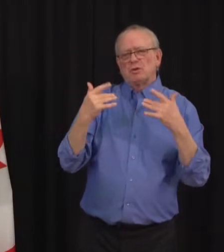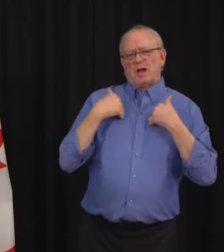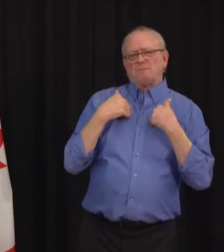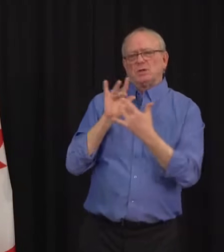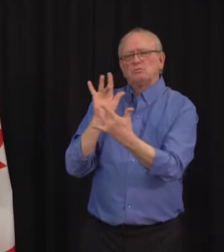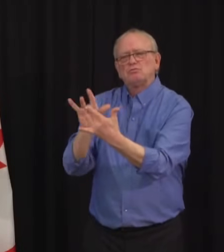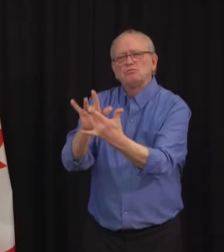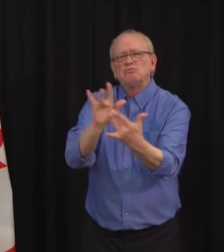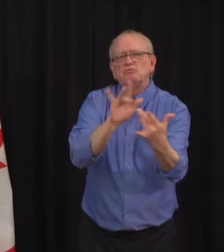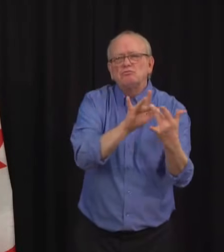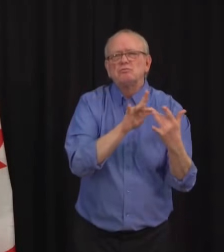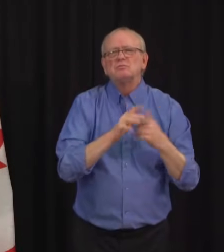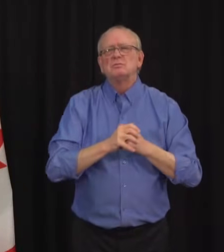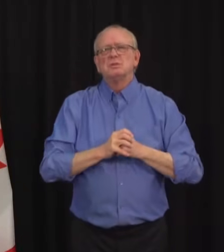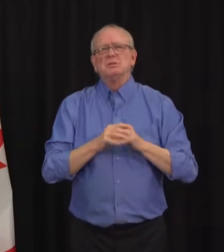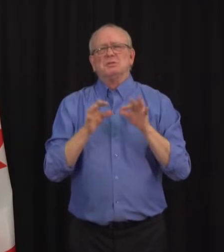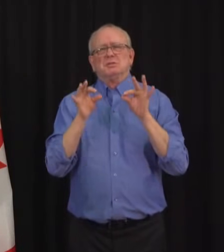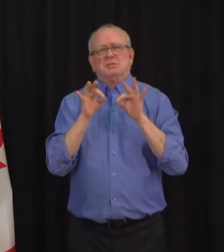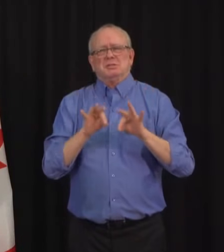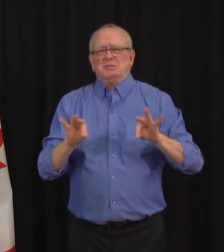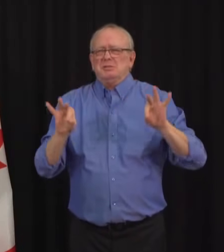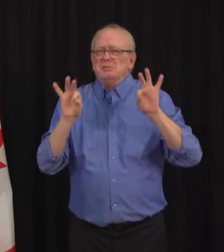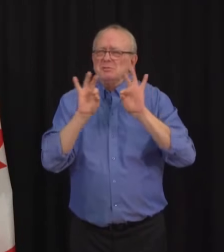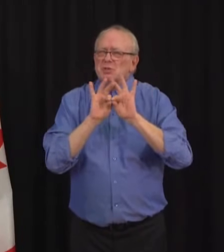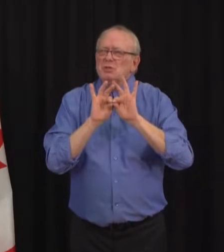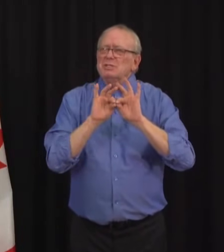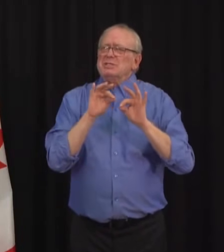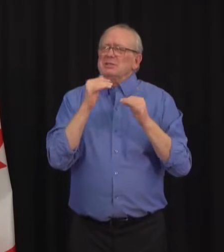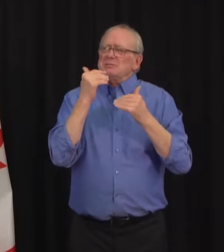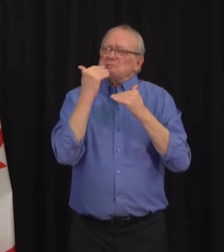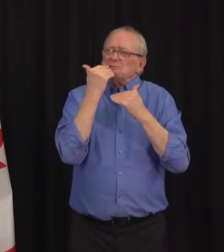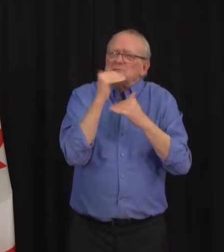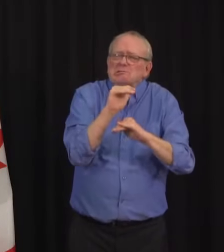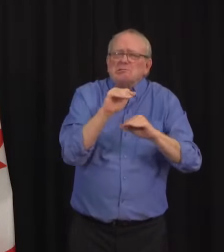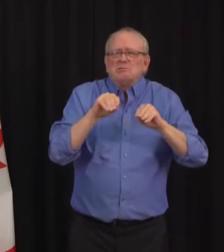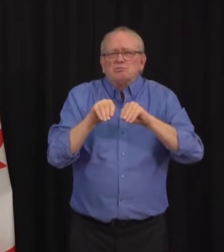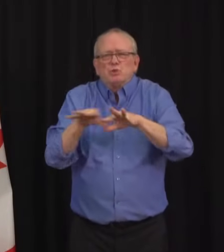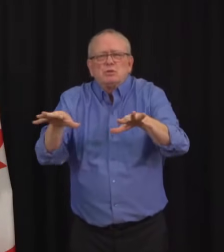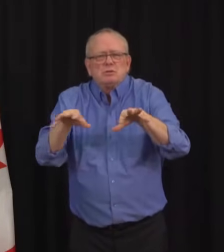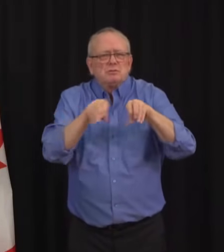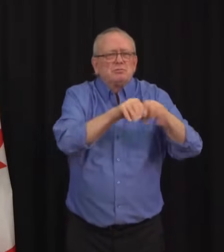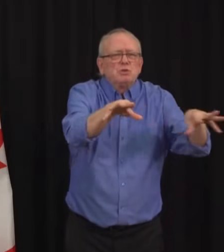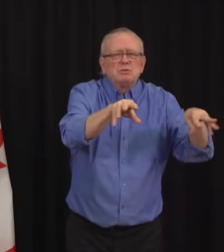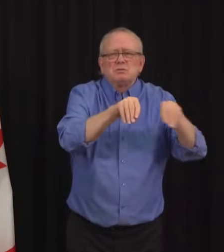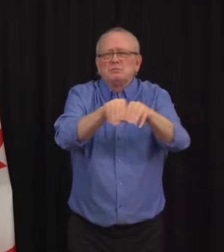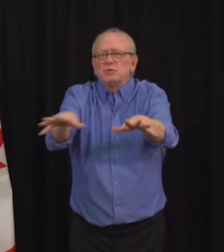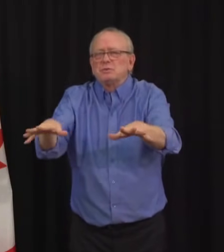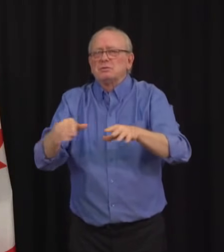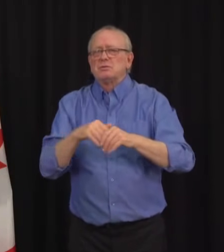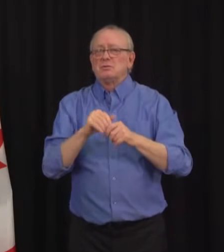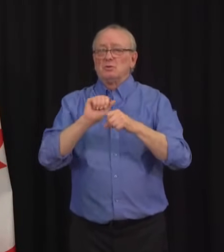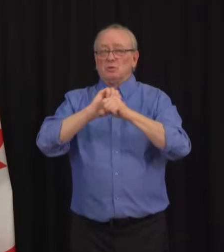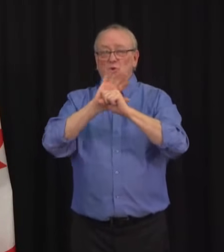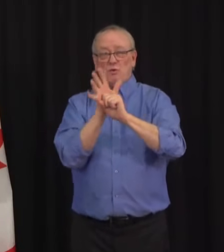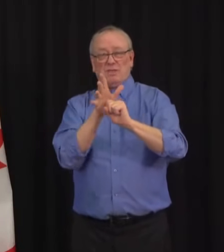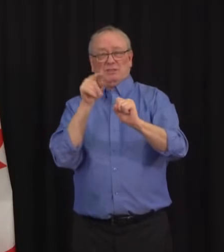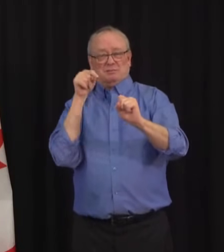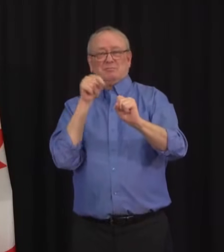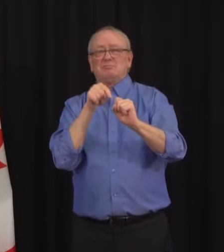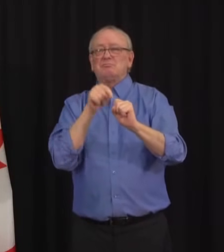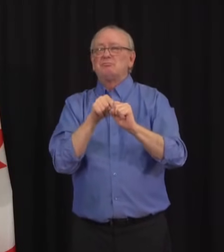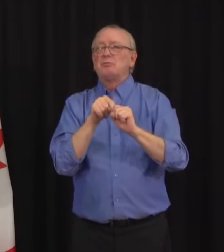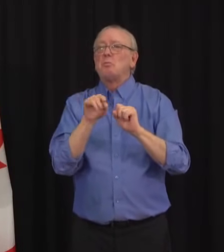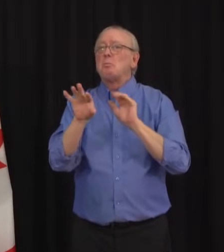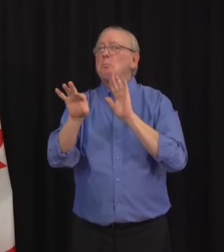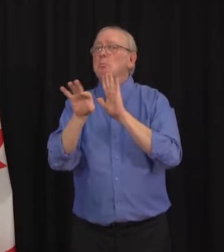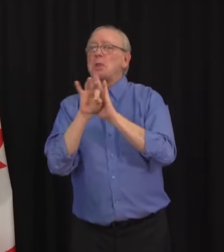others. COVID-19 is not restricted to any region, race, or religion. It does not play favorites,